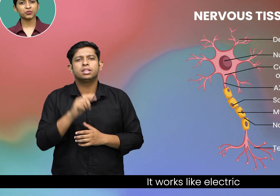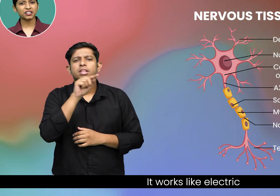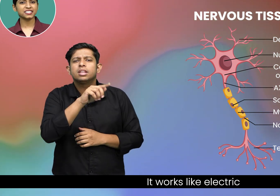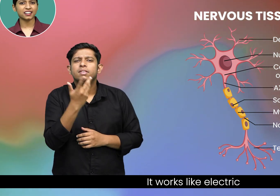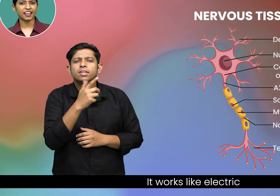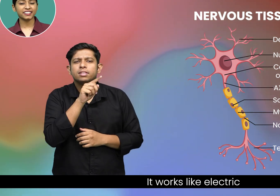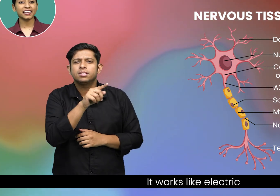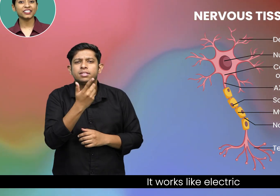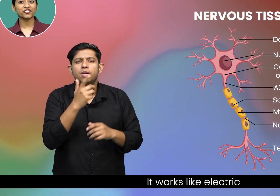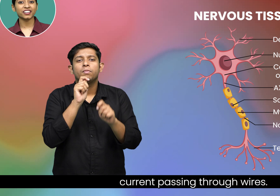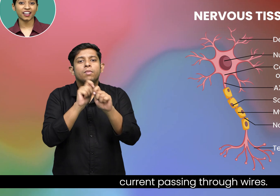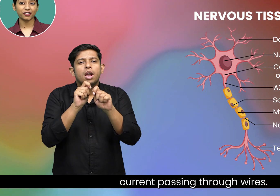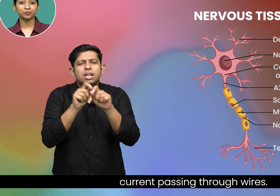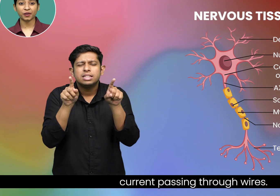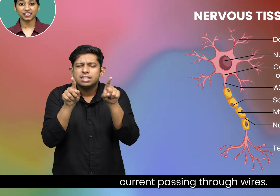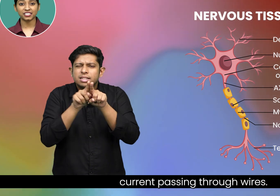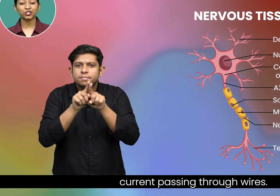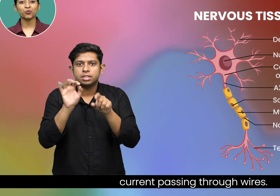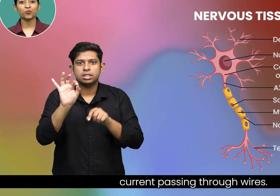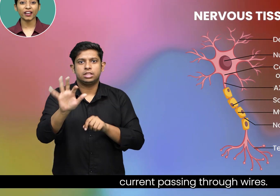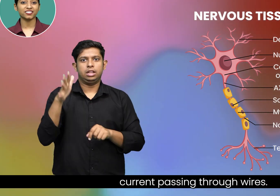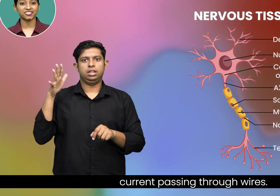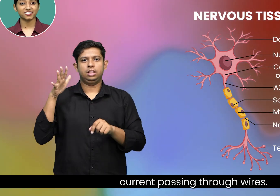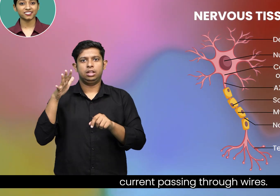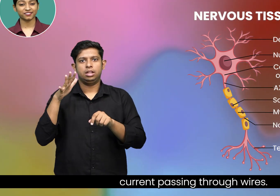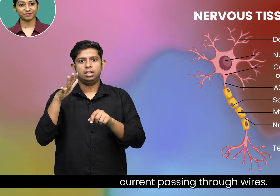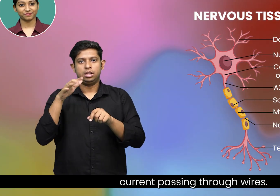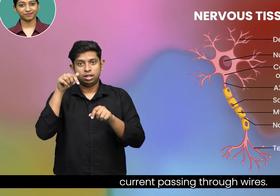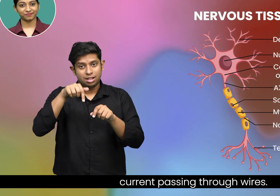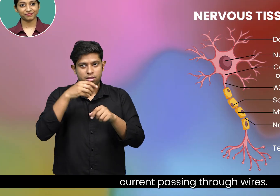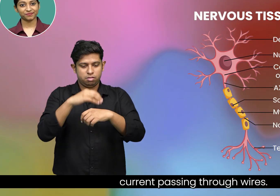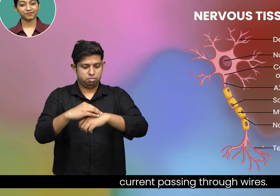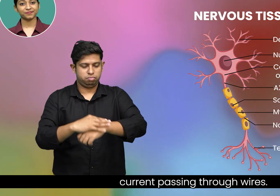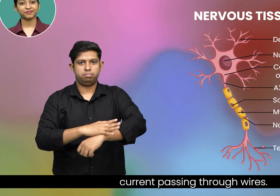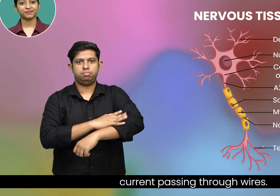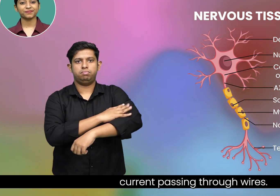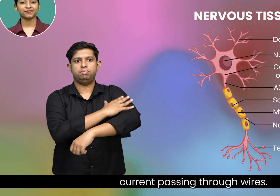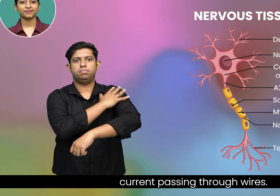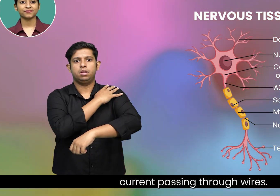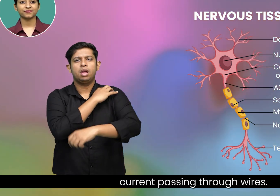It works like electric current passing through wires.